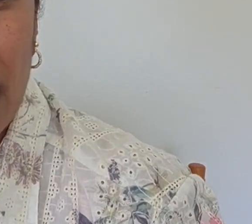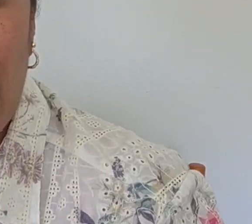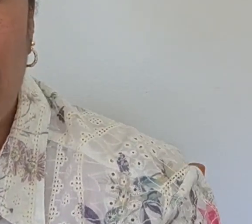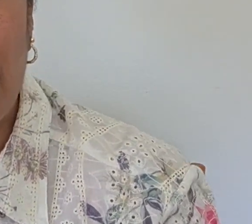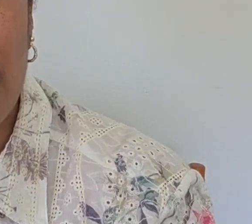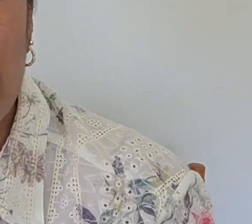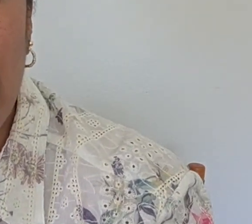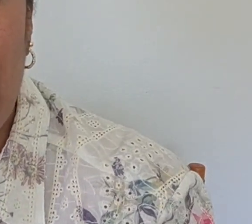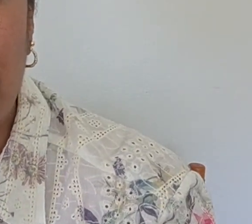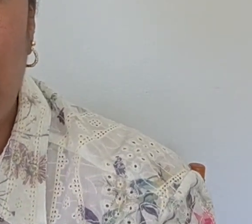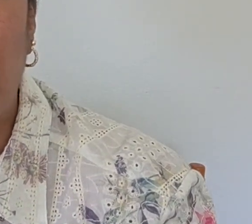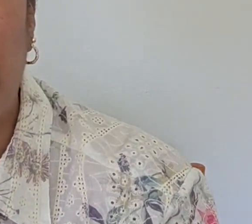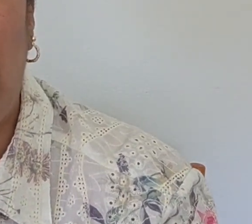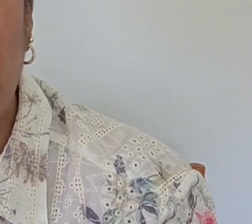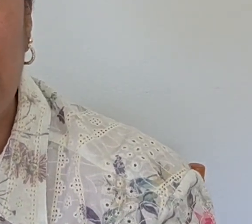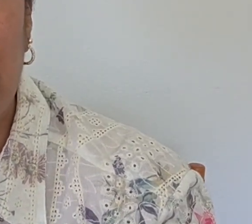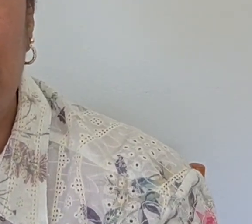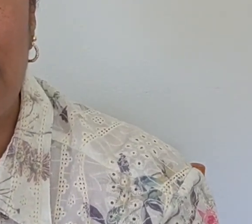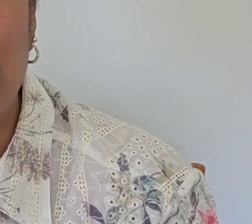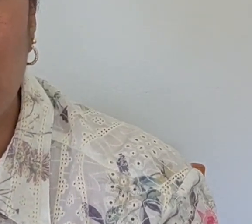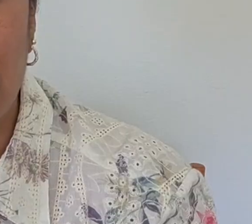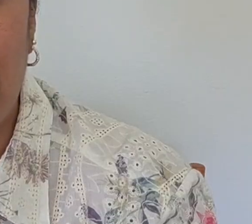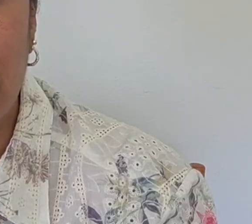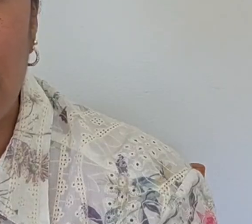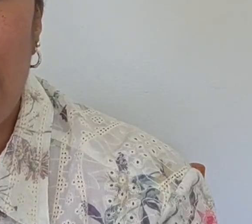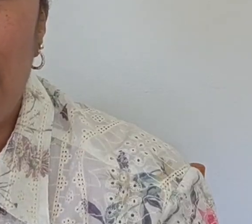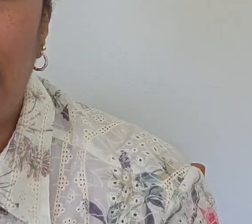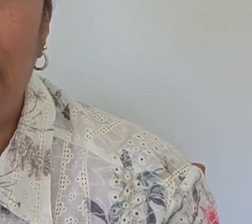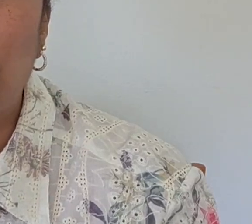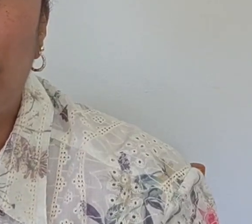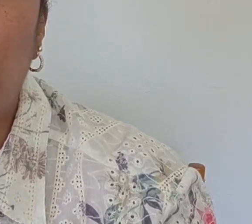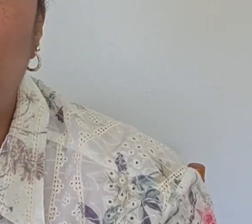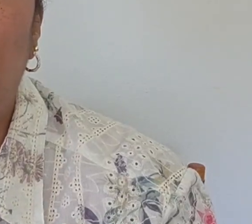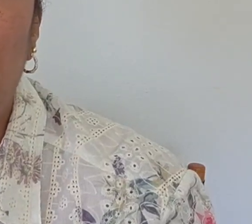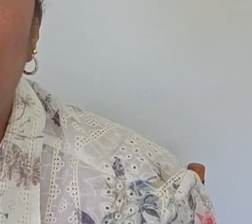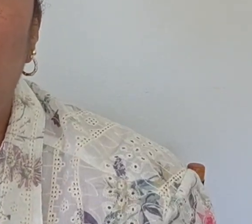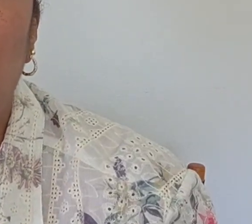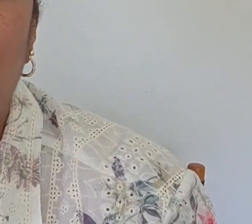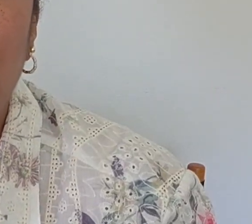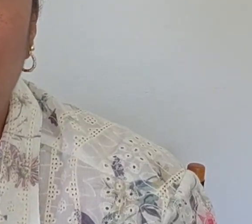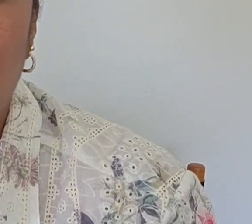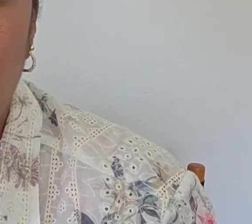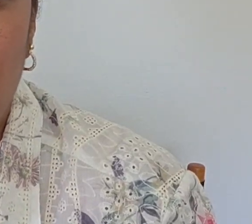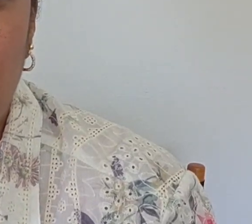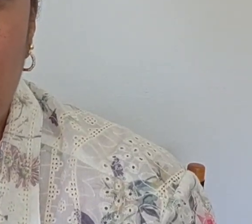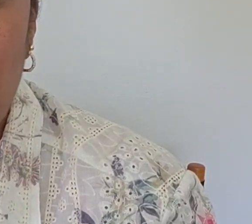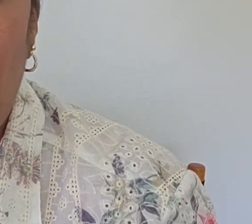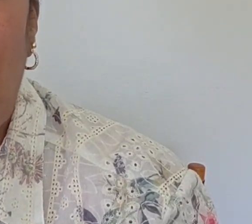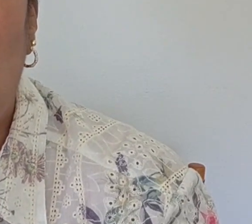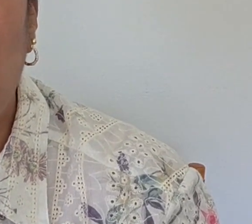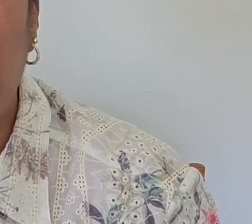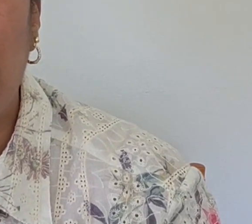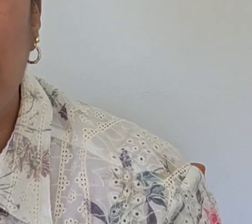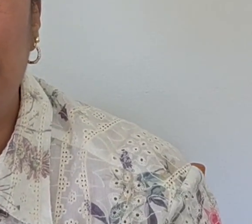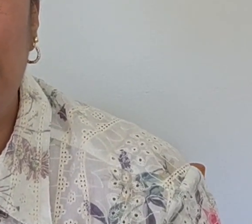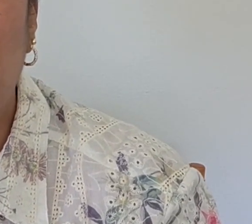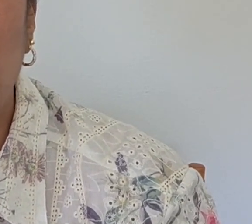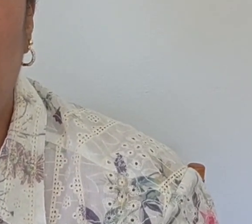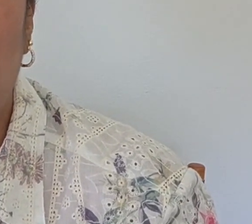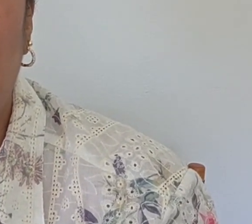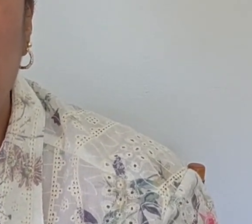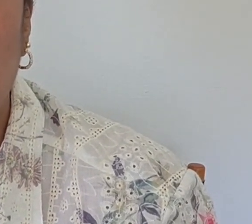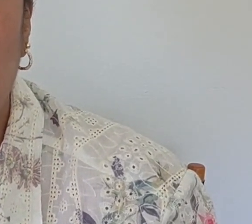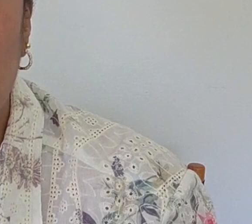trauma and how the impact of politics intersects in interpersonal familial relationships, how we